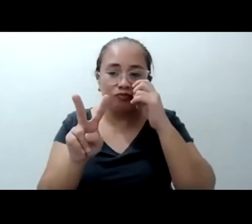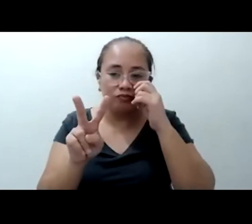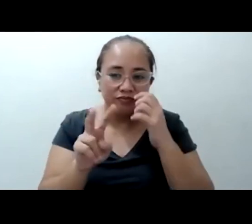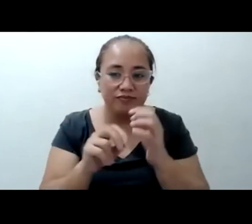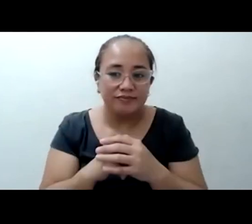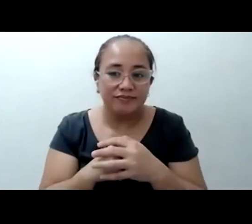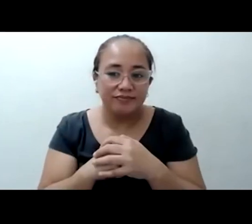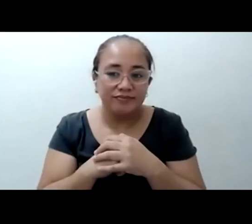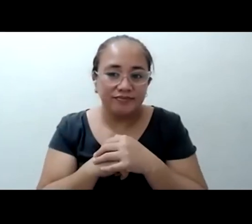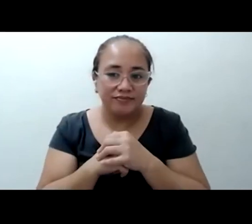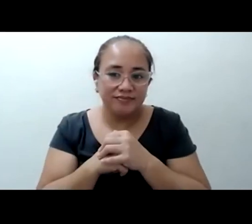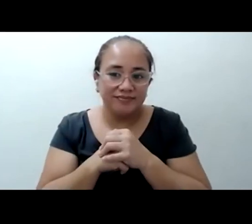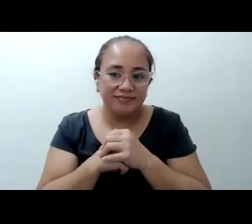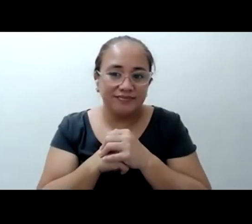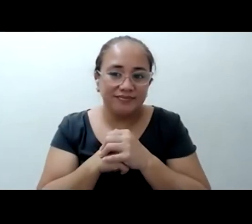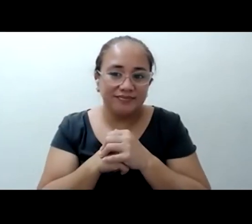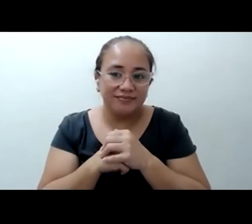So